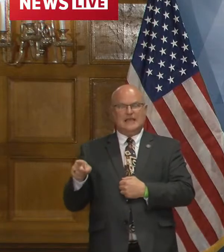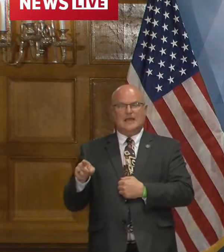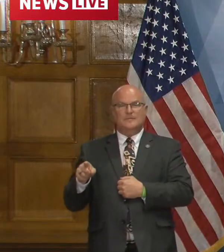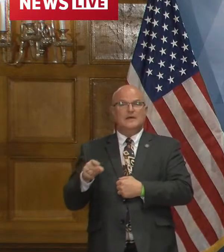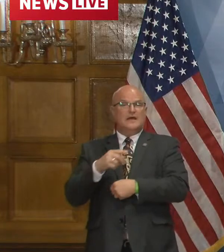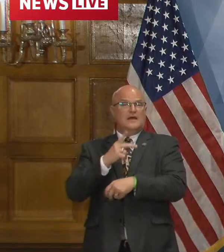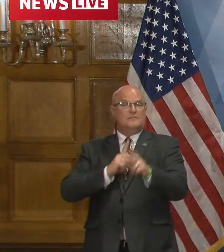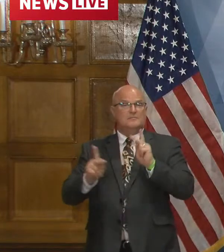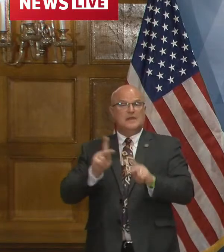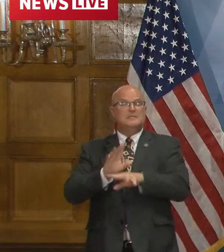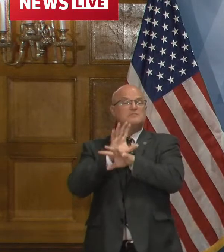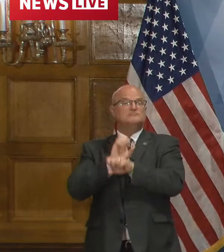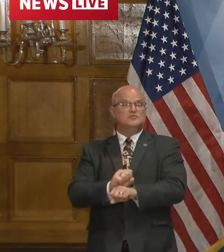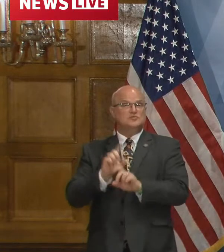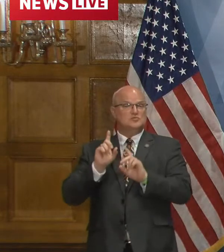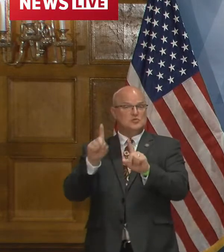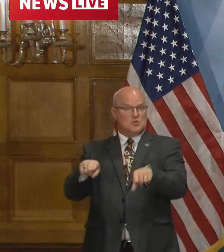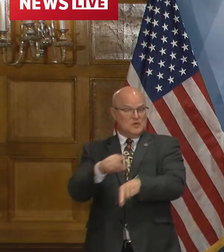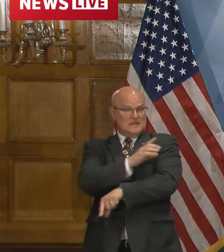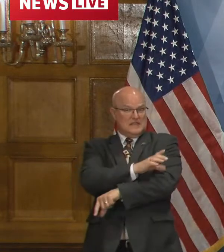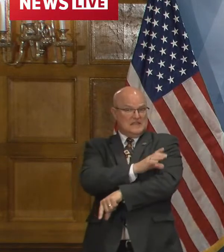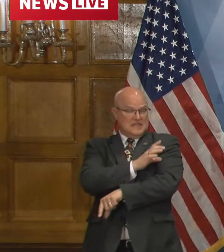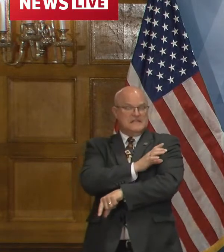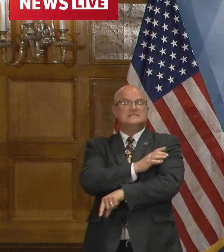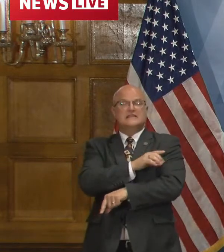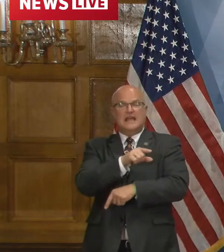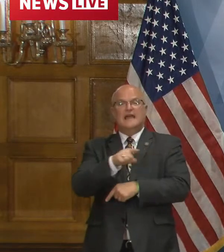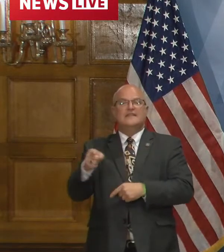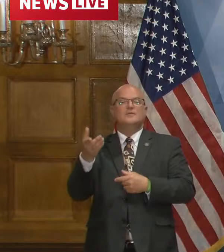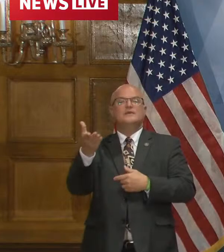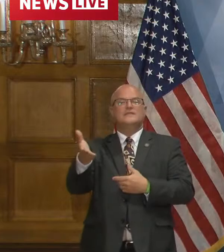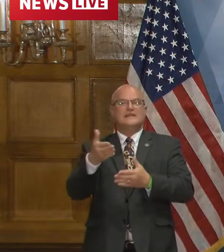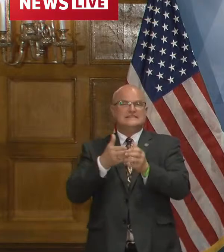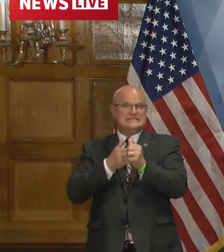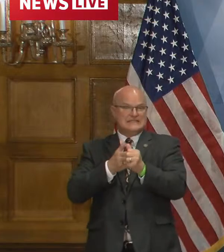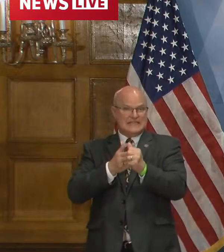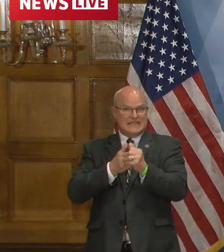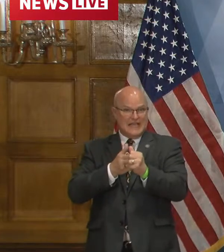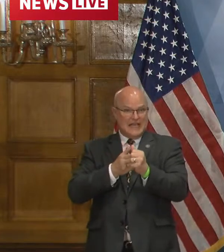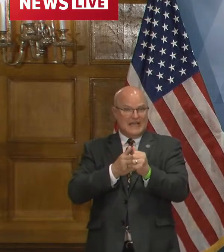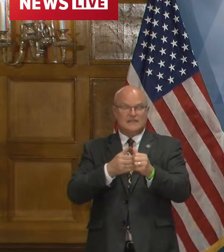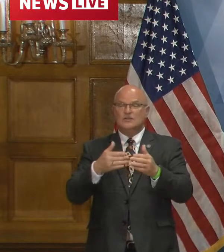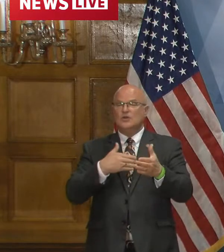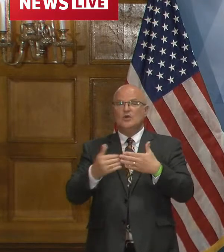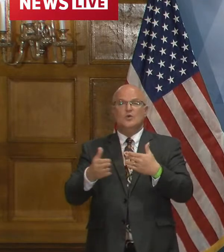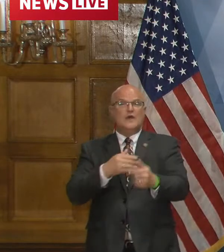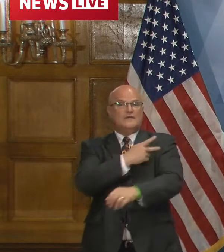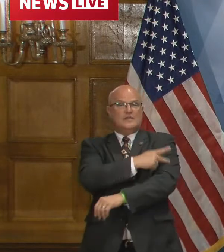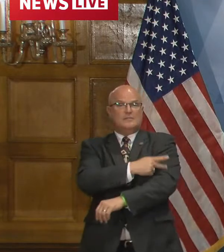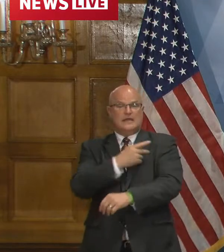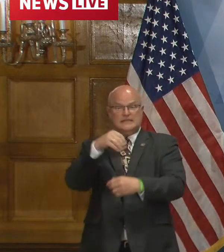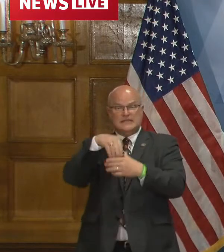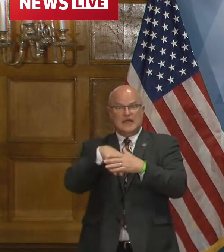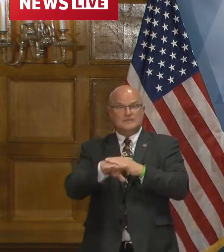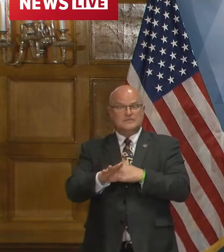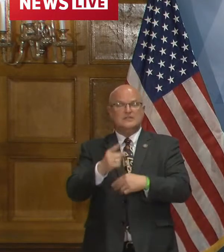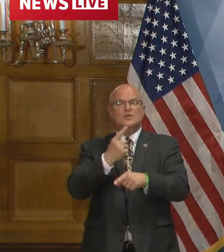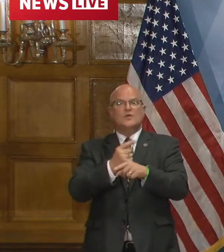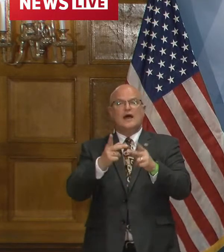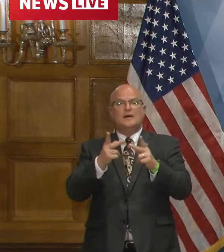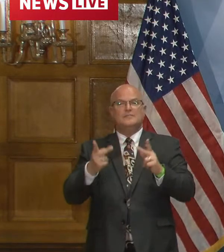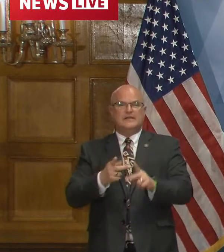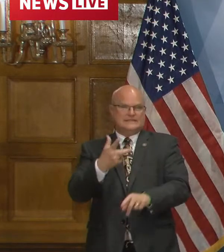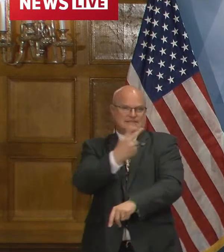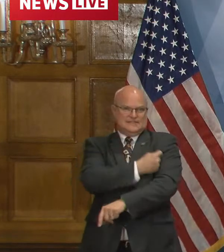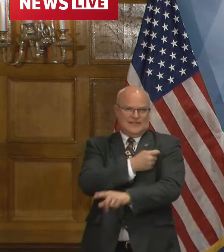used to going to, and they will be there to guide whoever their patient is to the right place to